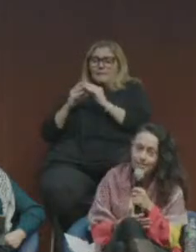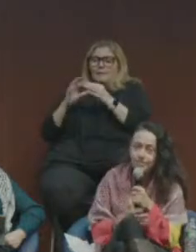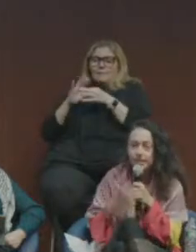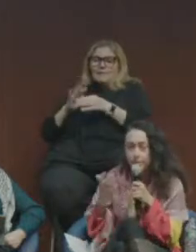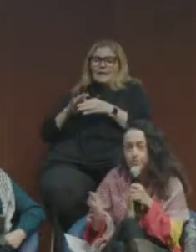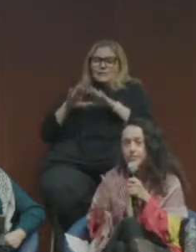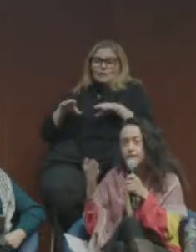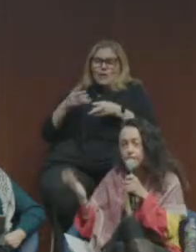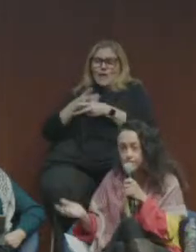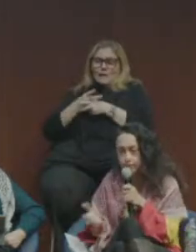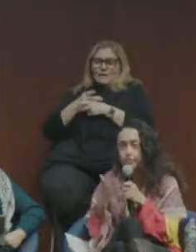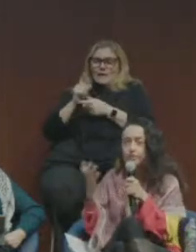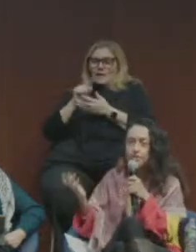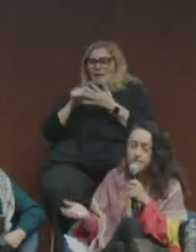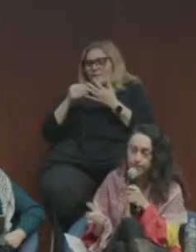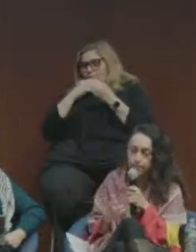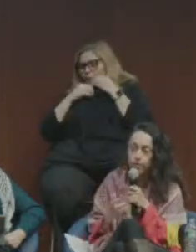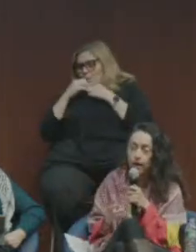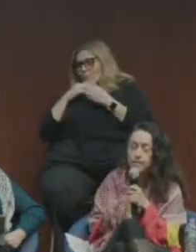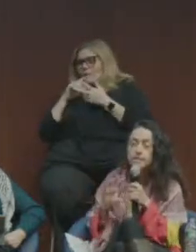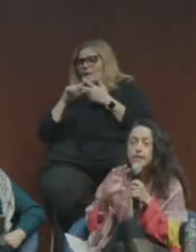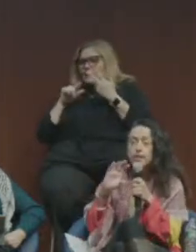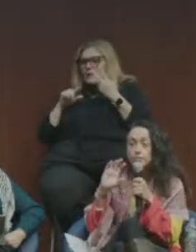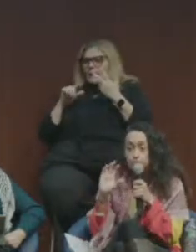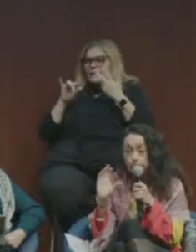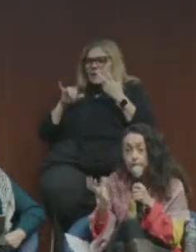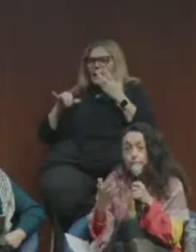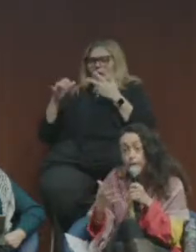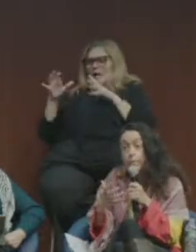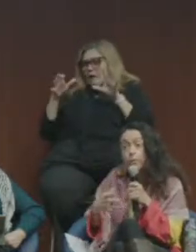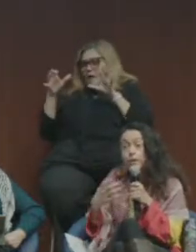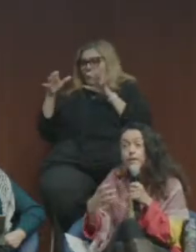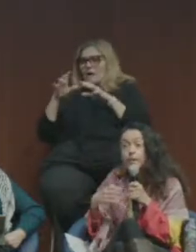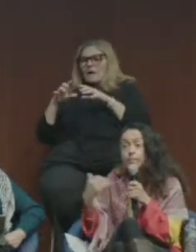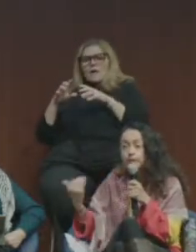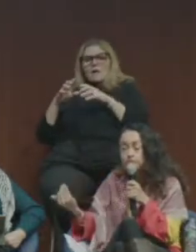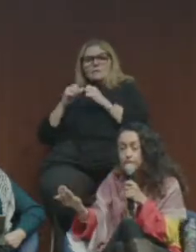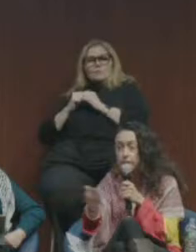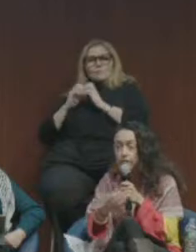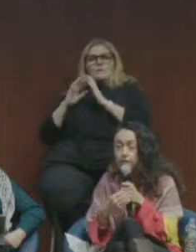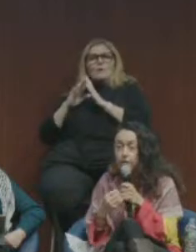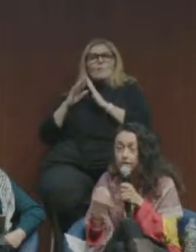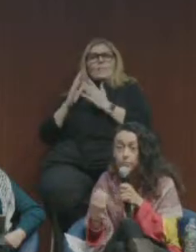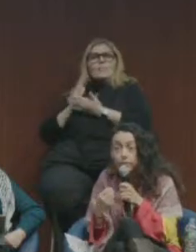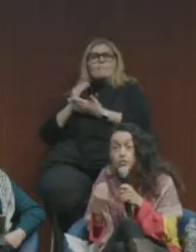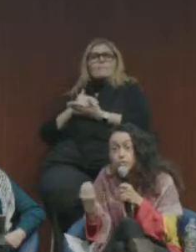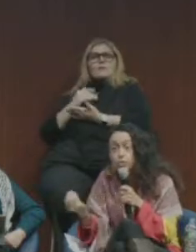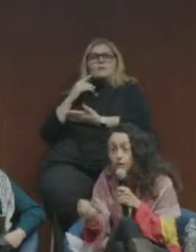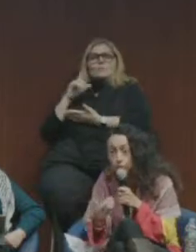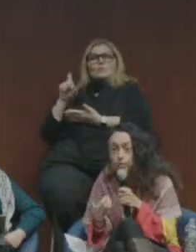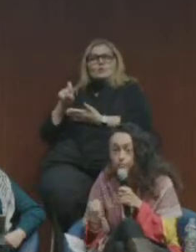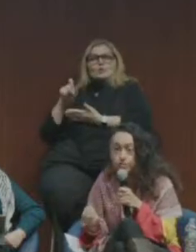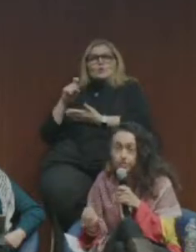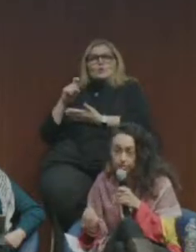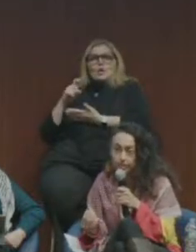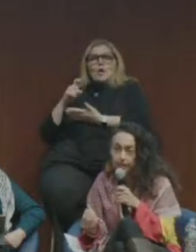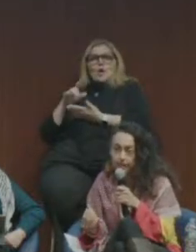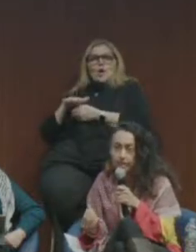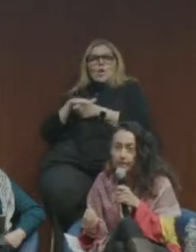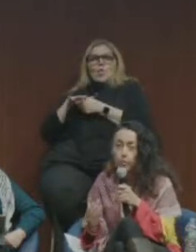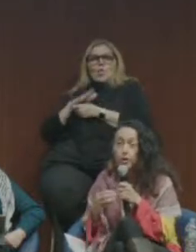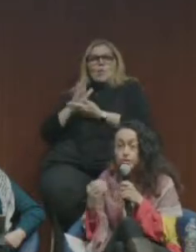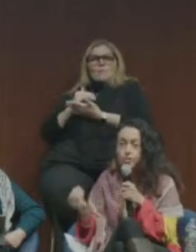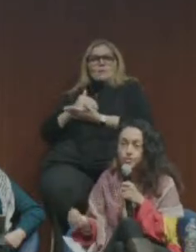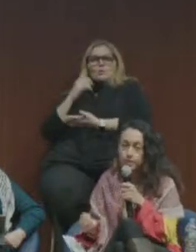and lots of diapers and lots of food and lots of rides to build what should our local budget look